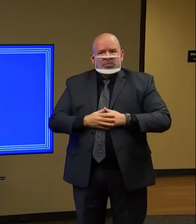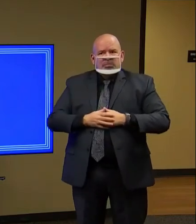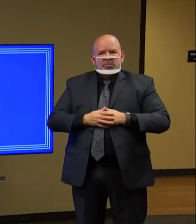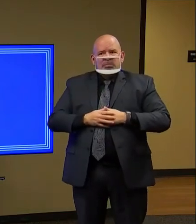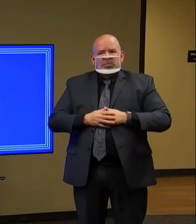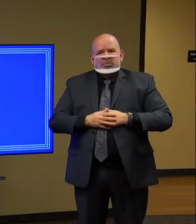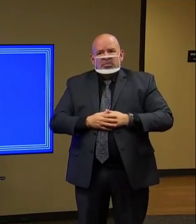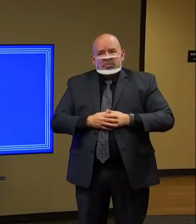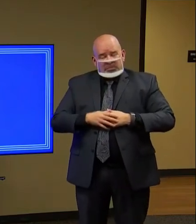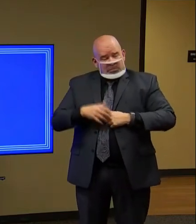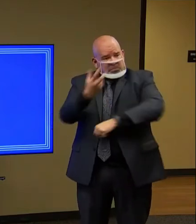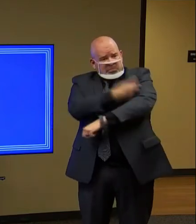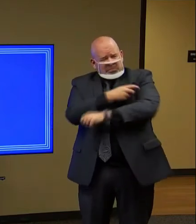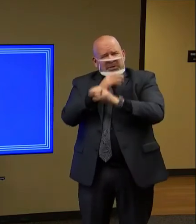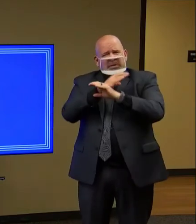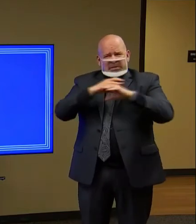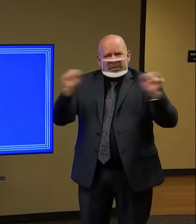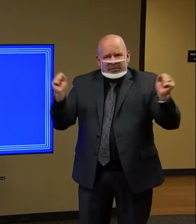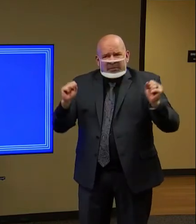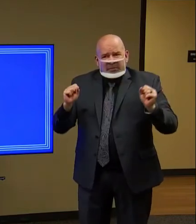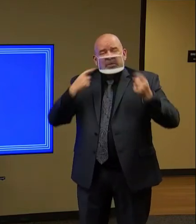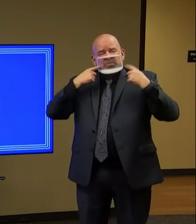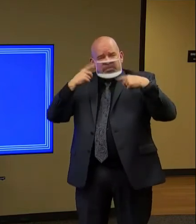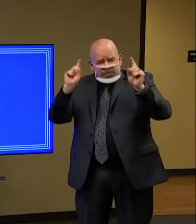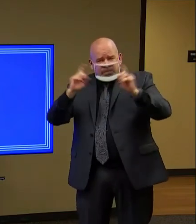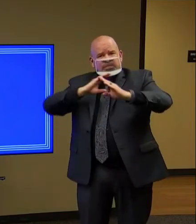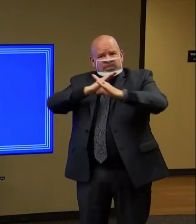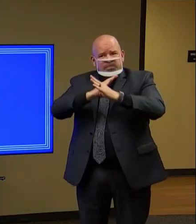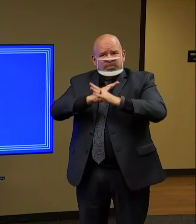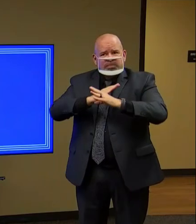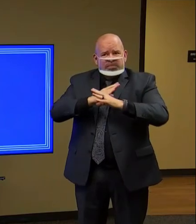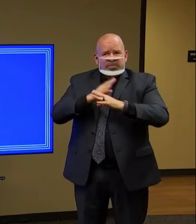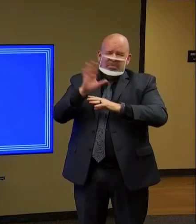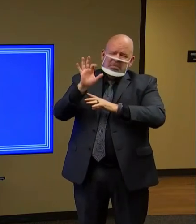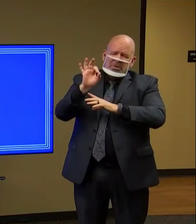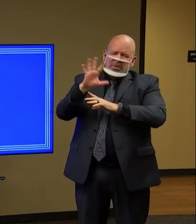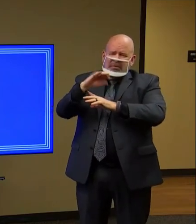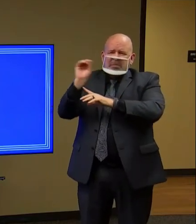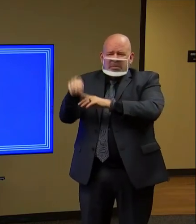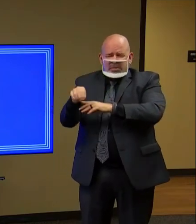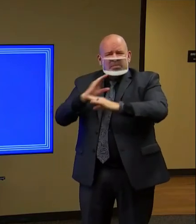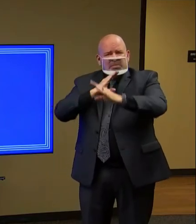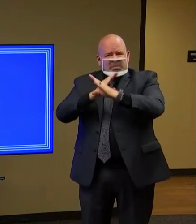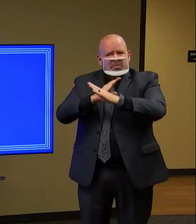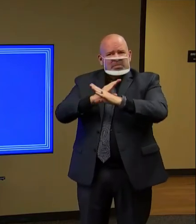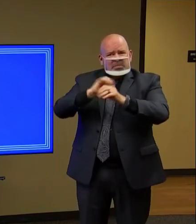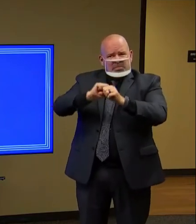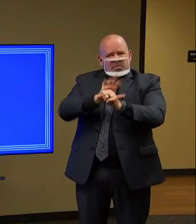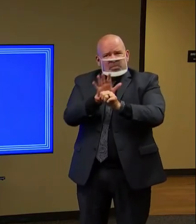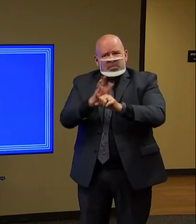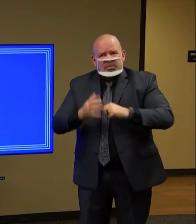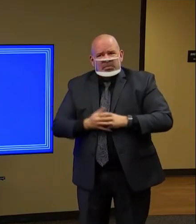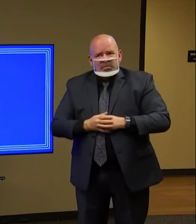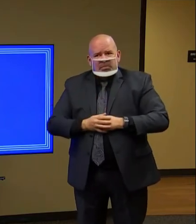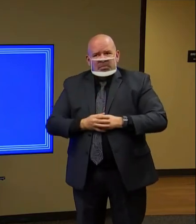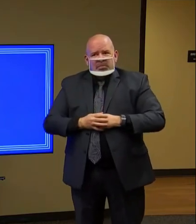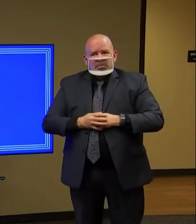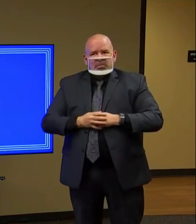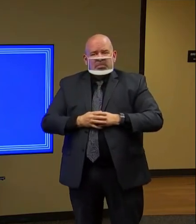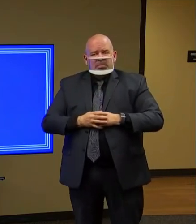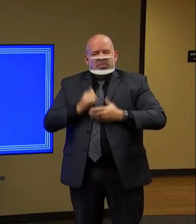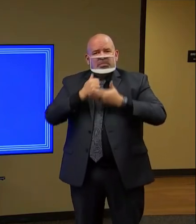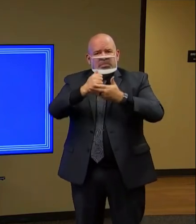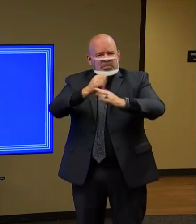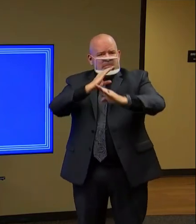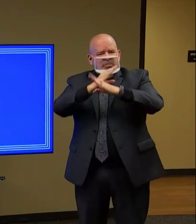it's effective, it's 95% effective in you not getting the COVID virus after you've had the vaccine. And